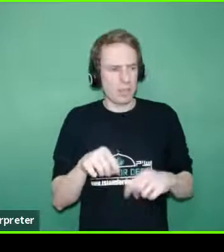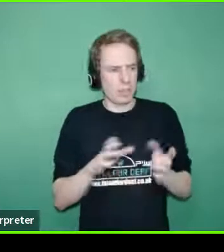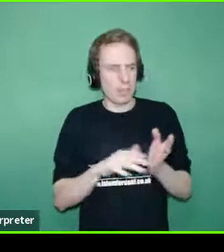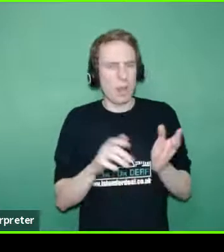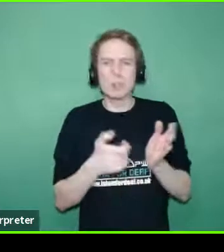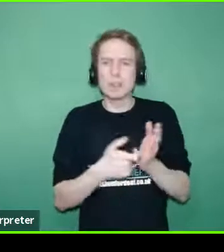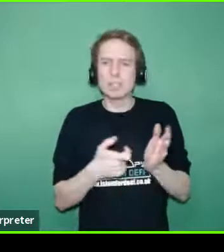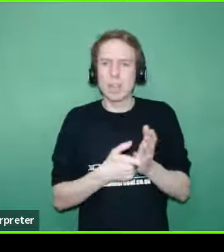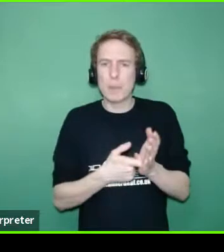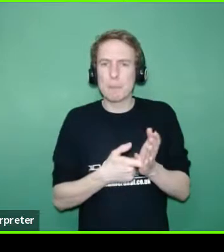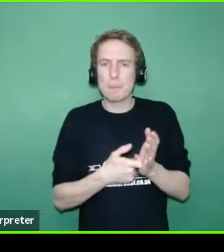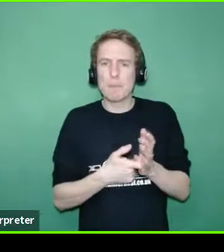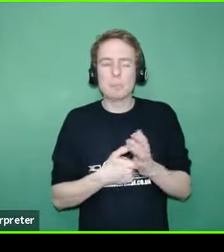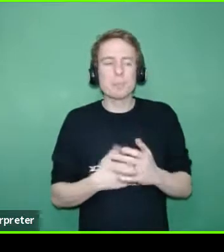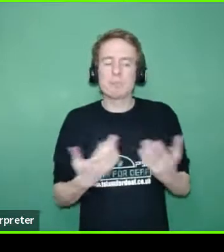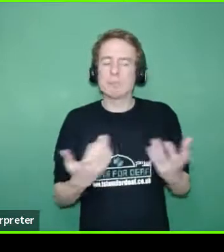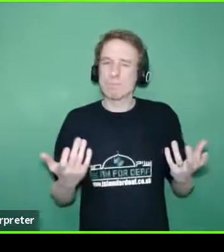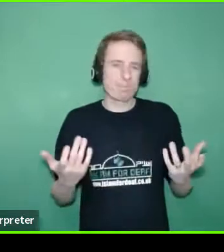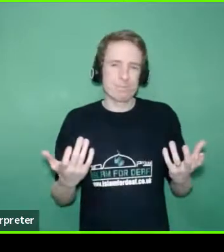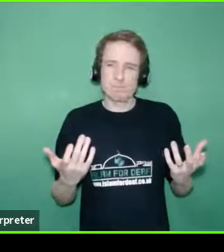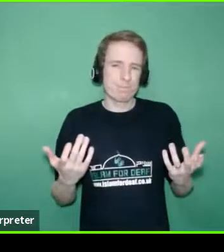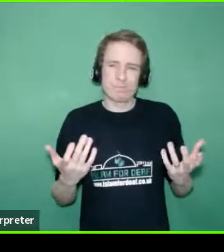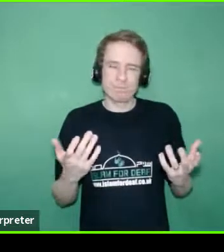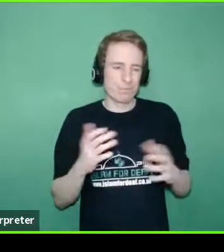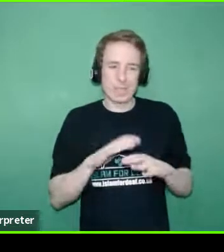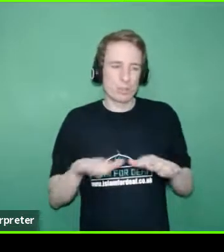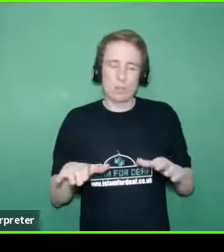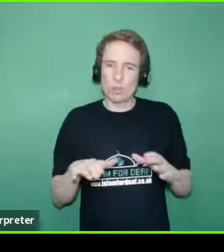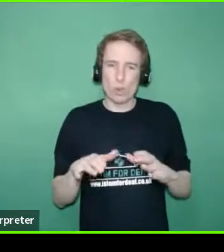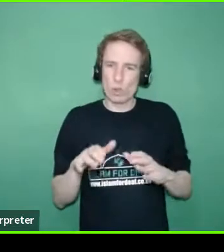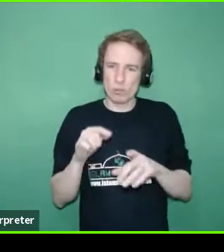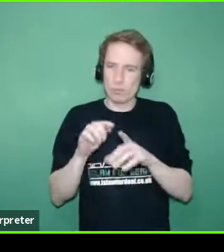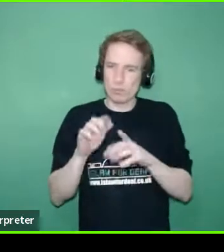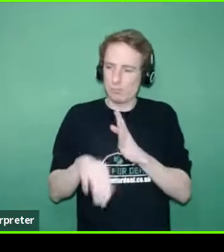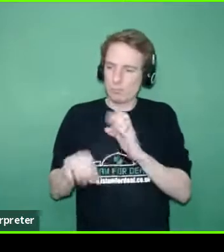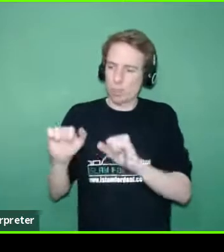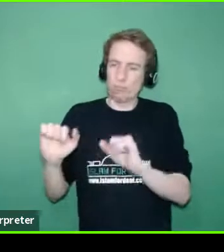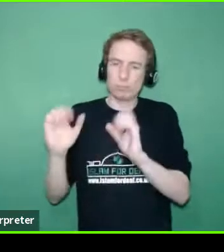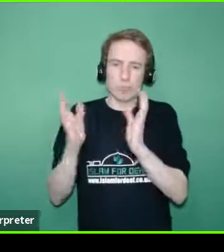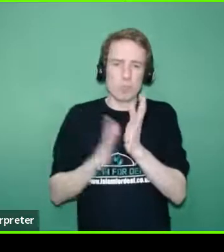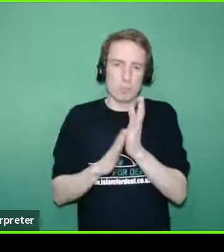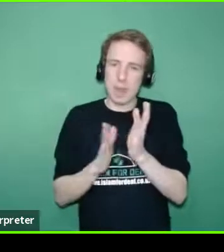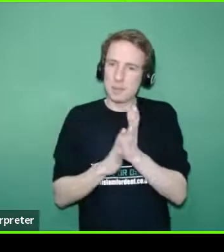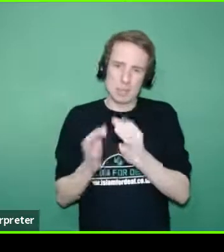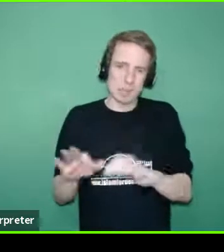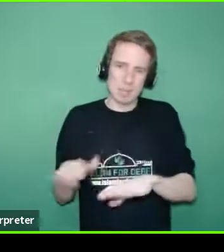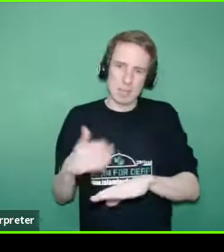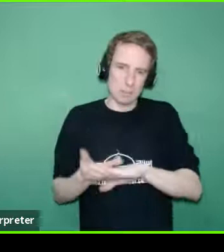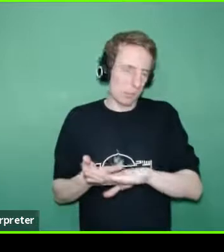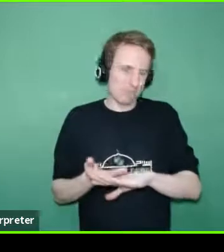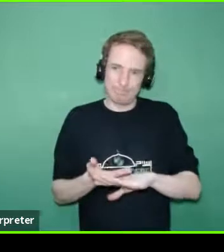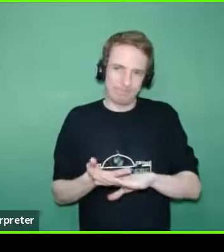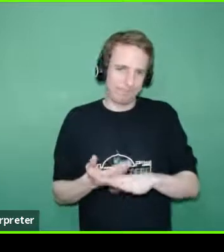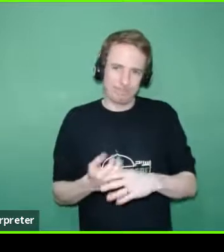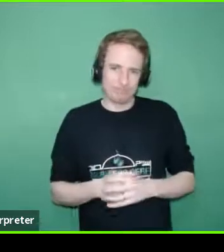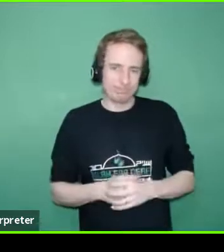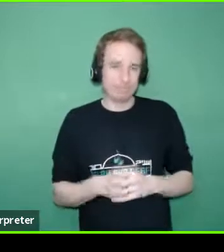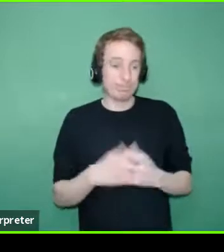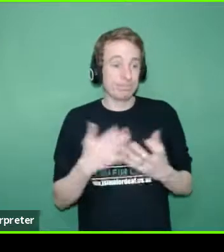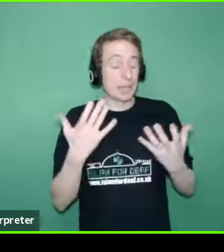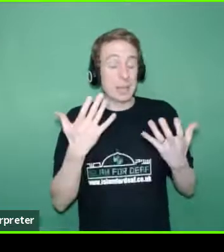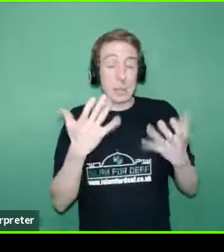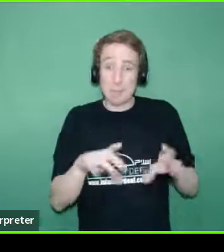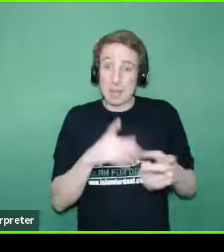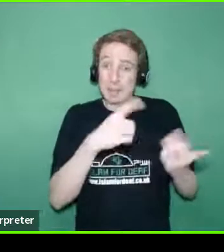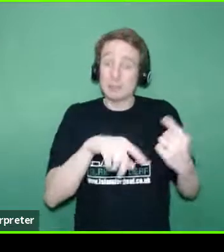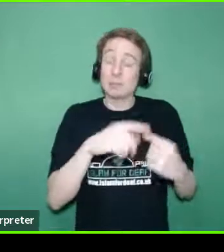is something that is not legislated. And it's been reported that Omar, may Allah have mercy